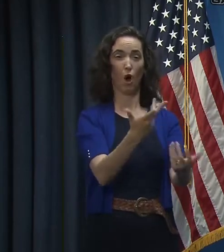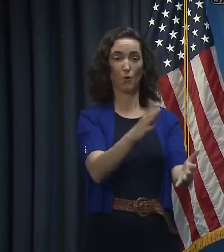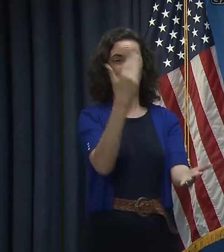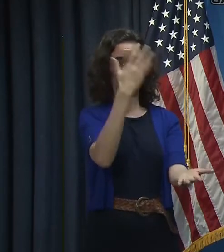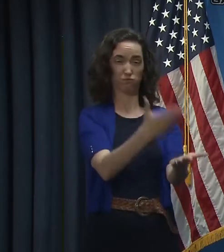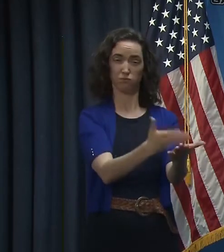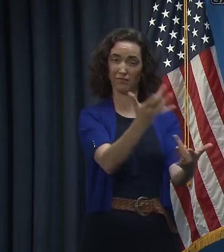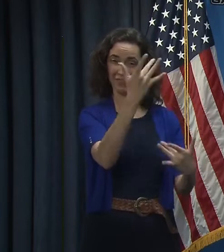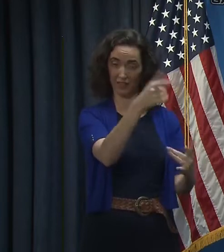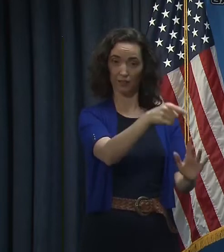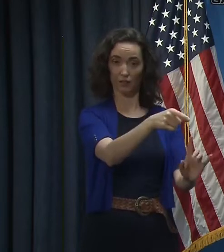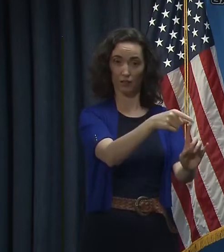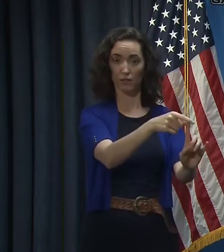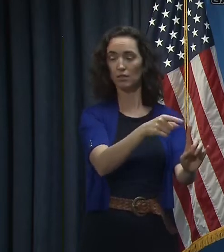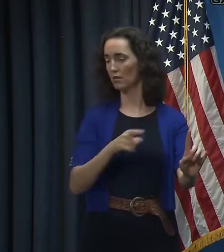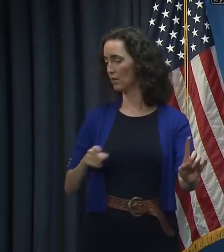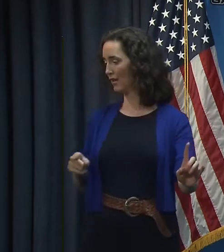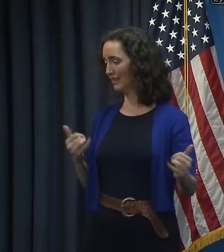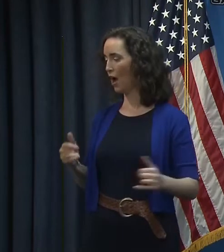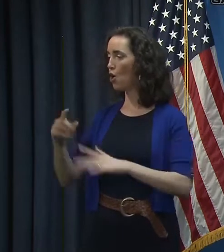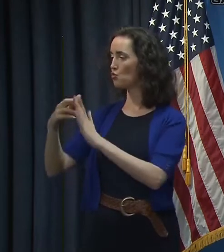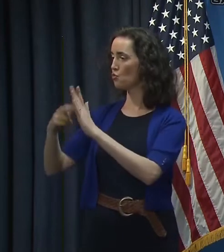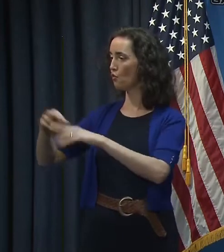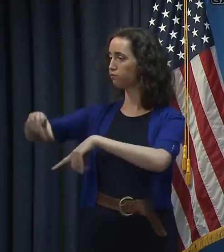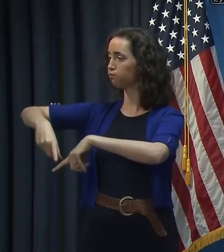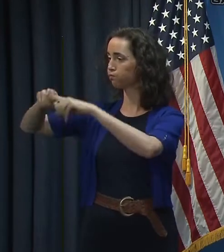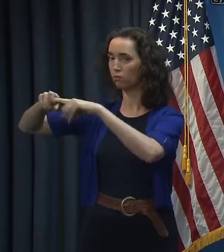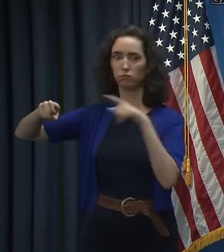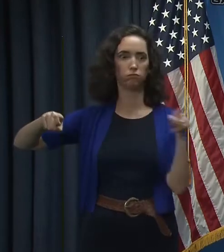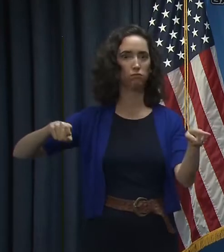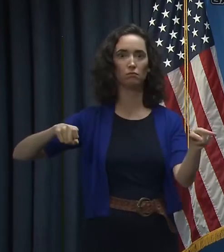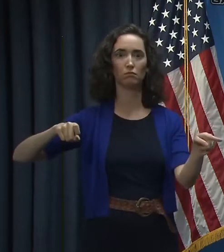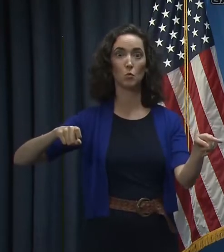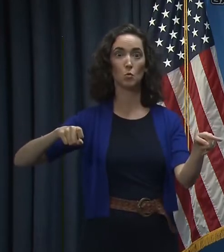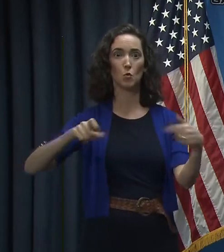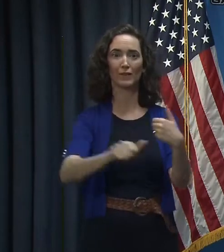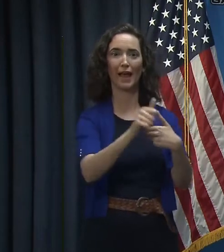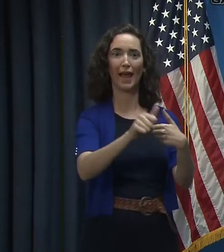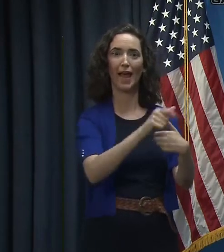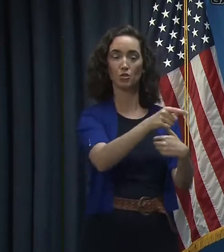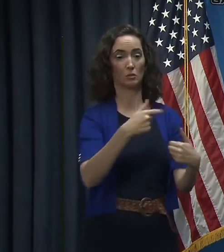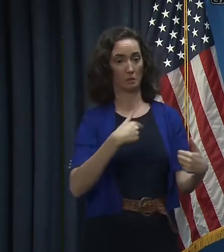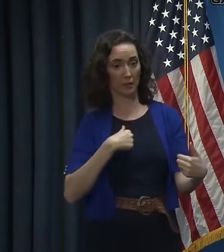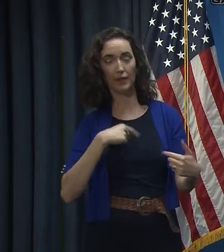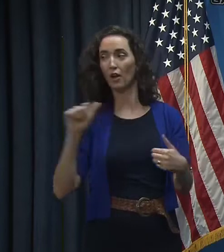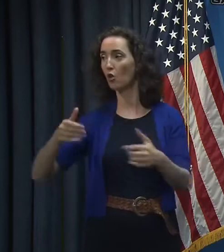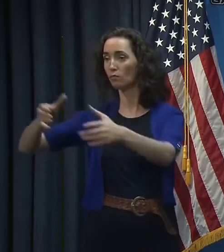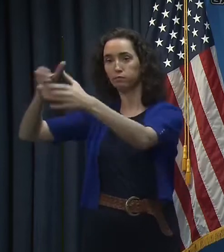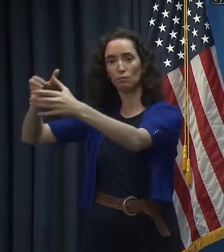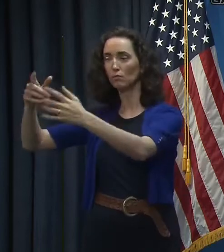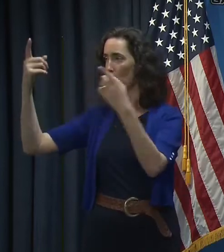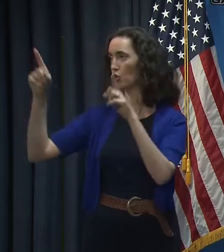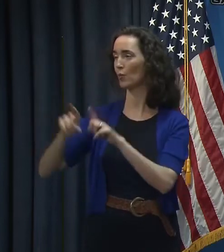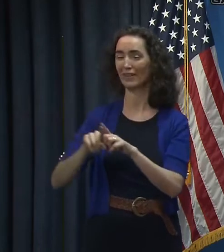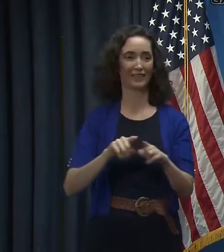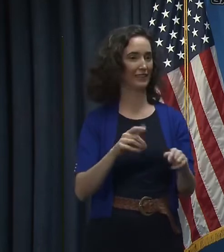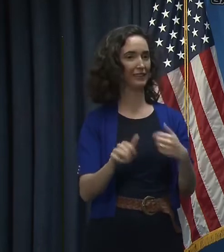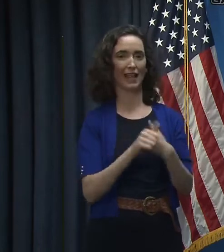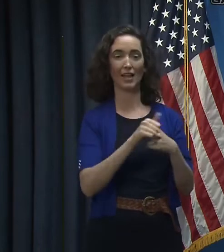unanimous feeling of myself and all of the experts that that was a dangerous situation as we start to relieve